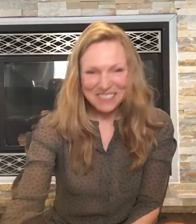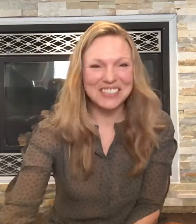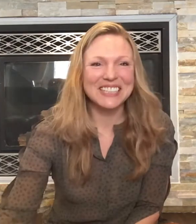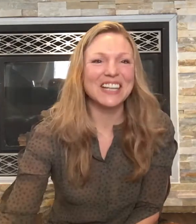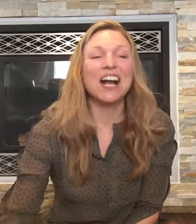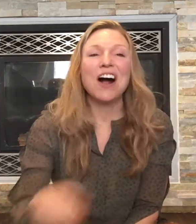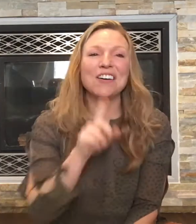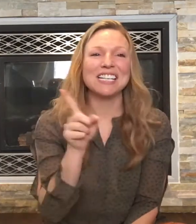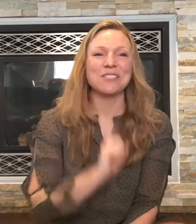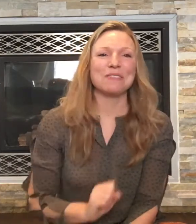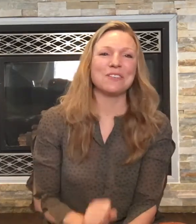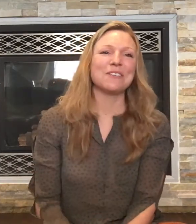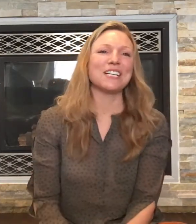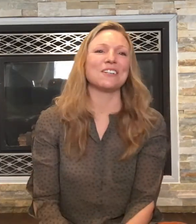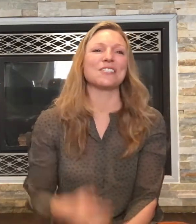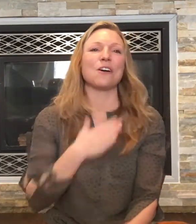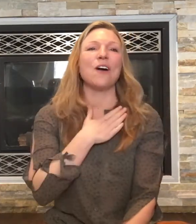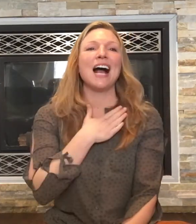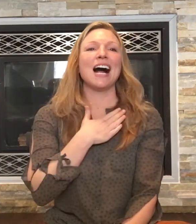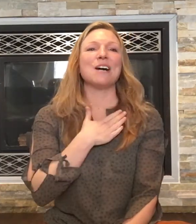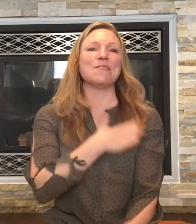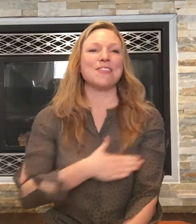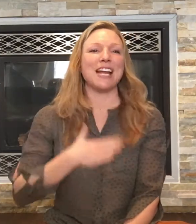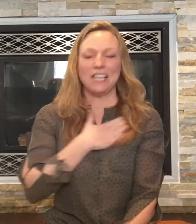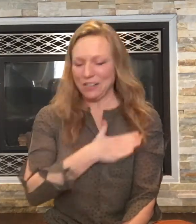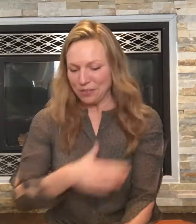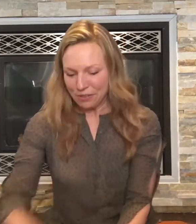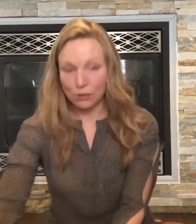Very good. Okay, so before we go, so thank you.